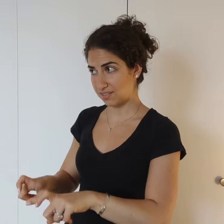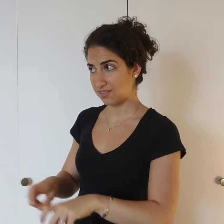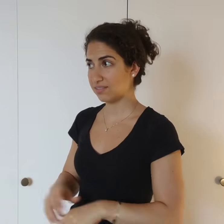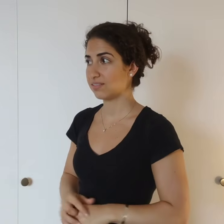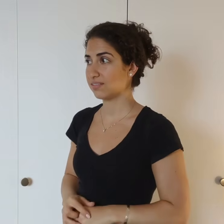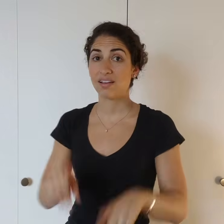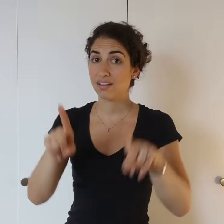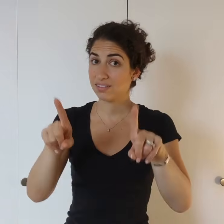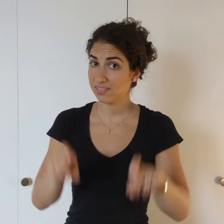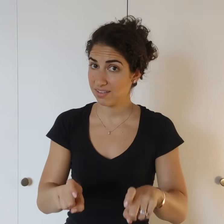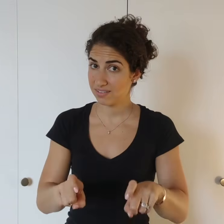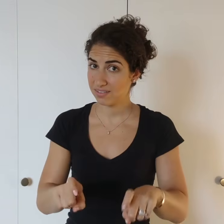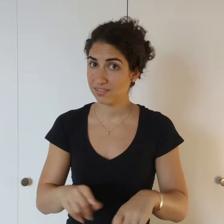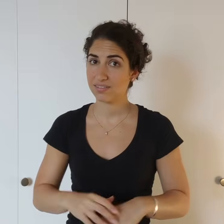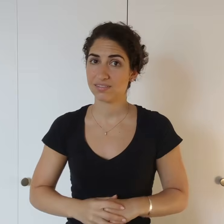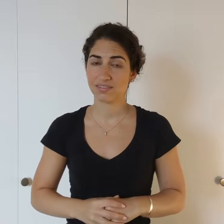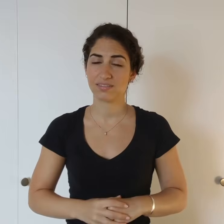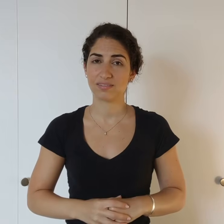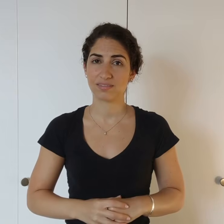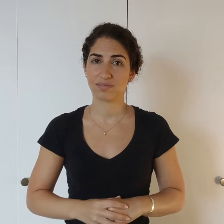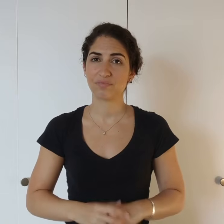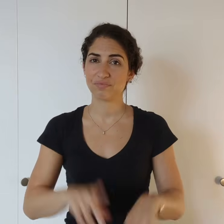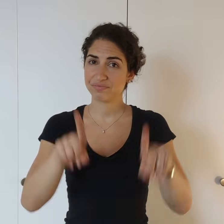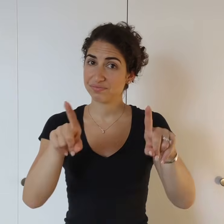Test, test.